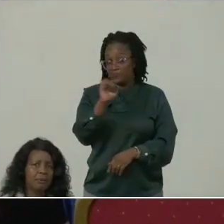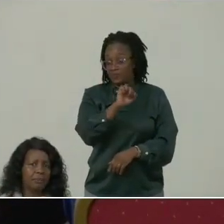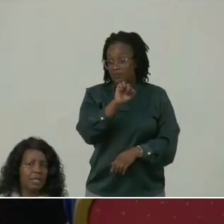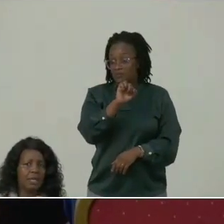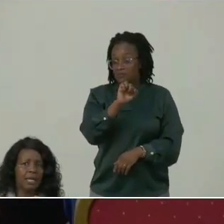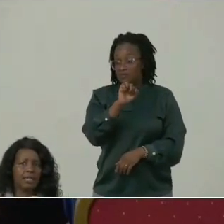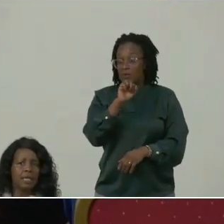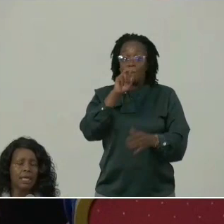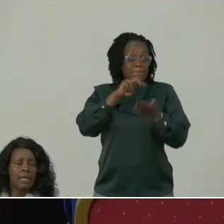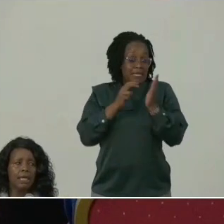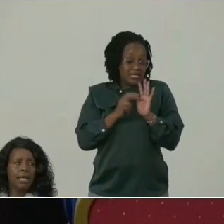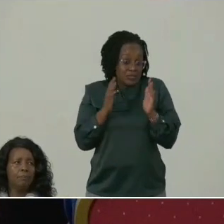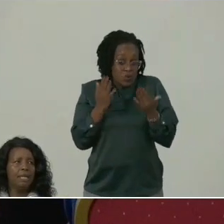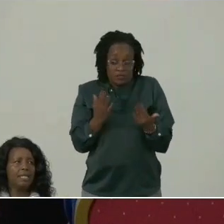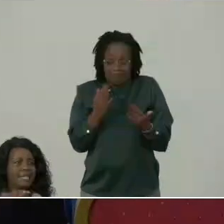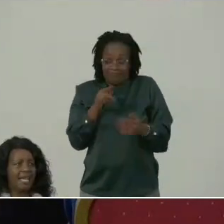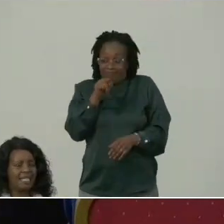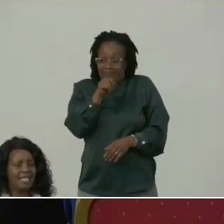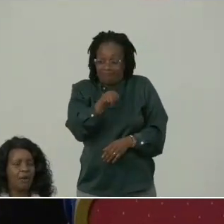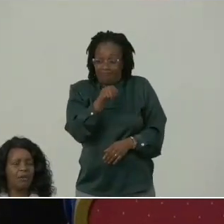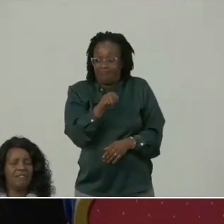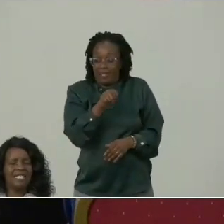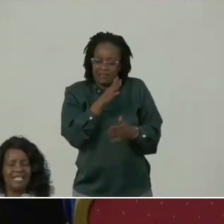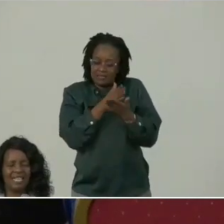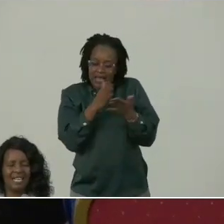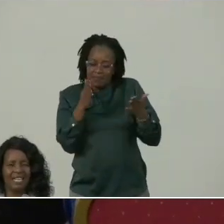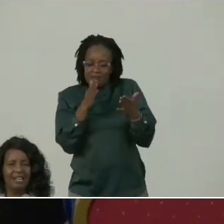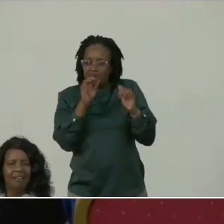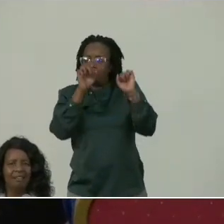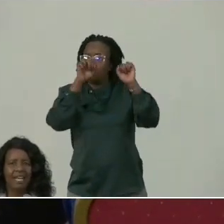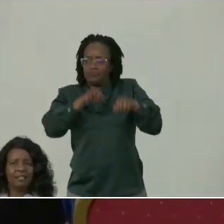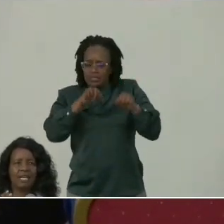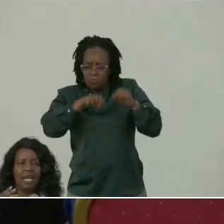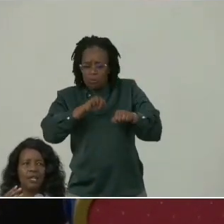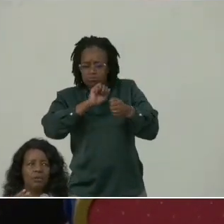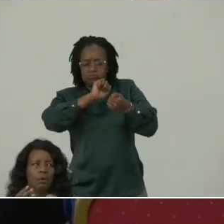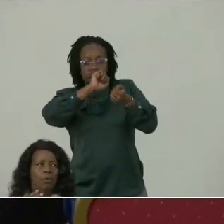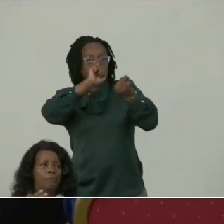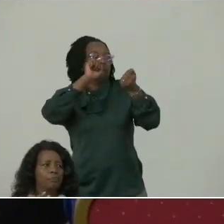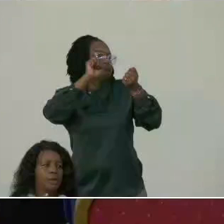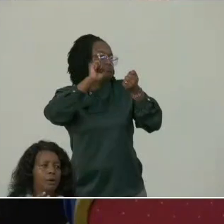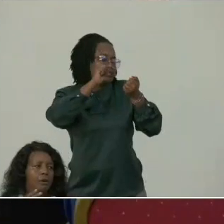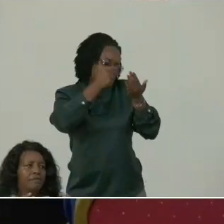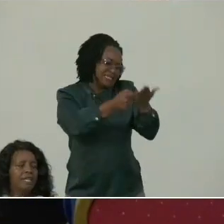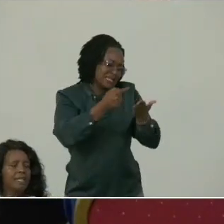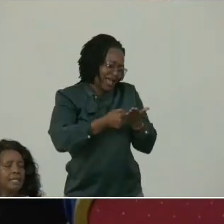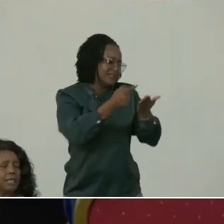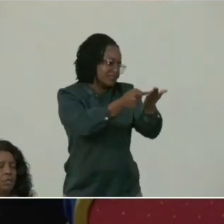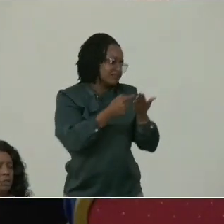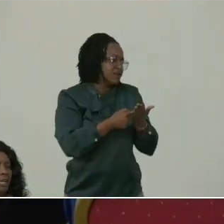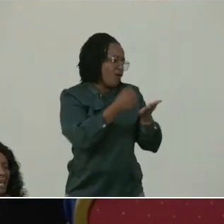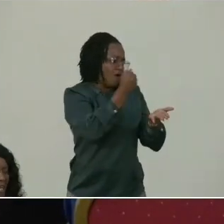is something that can be discussed. It's a conversation that your